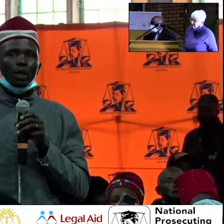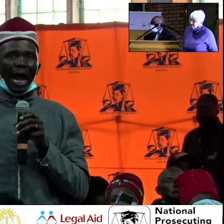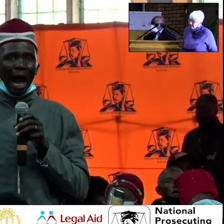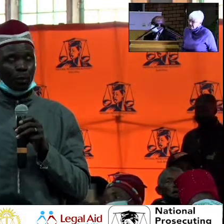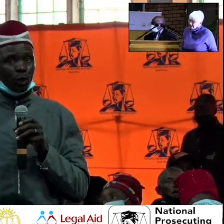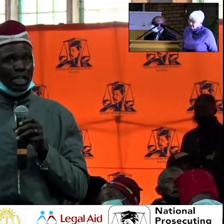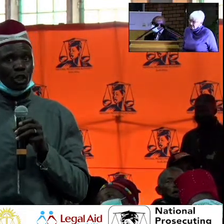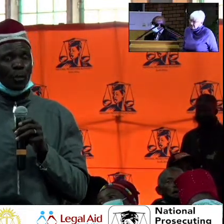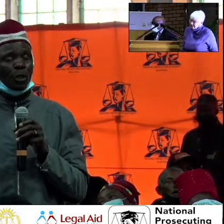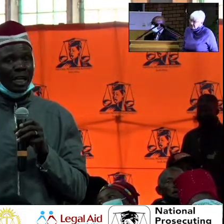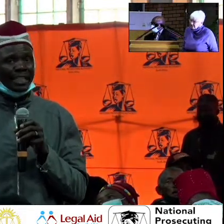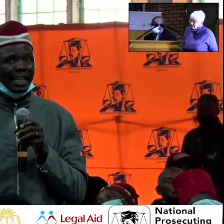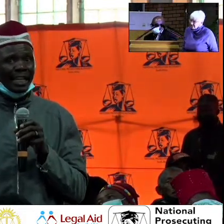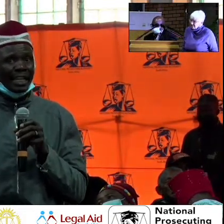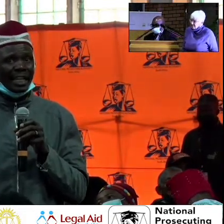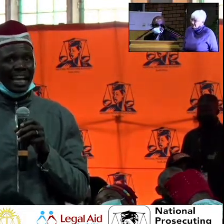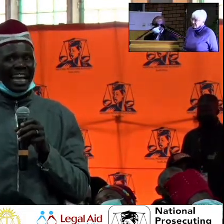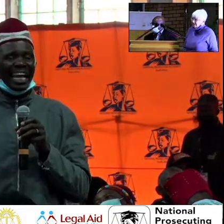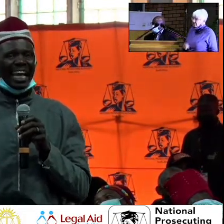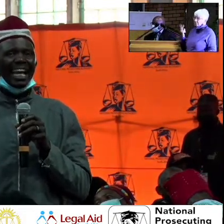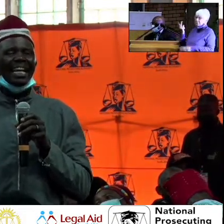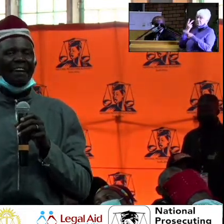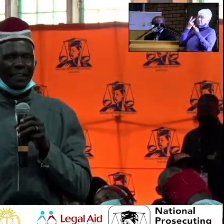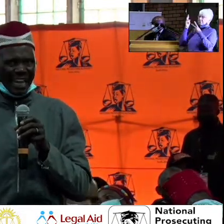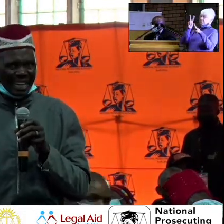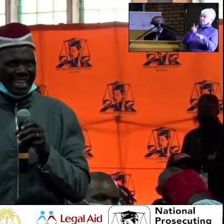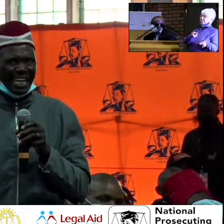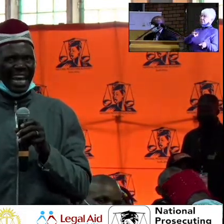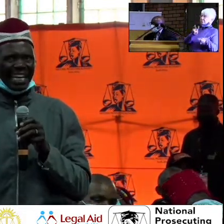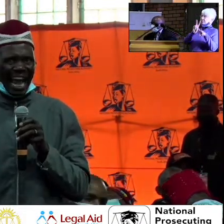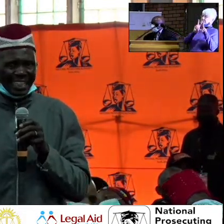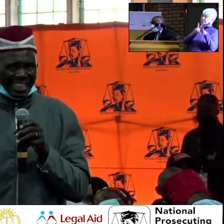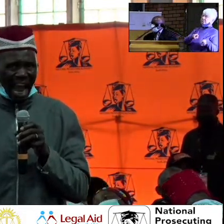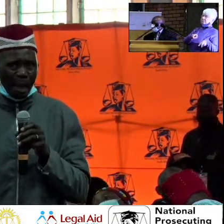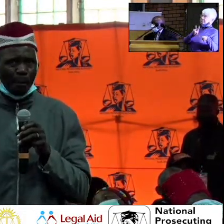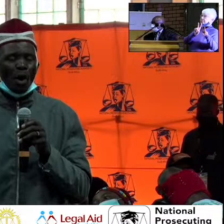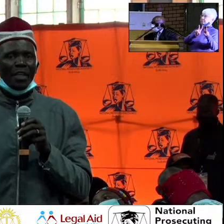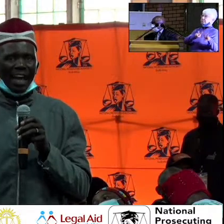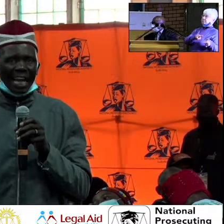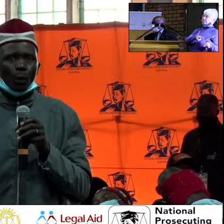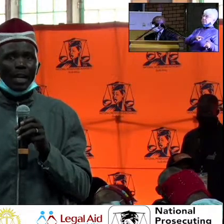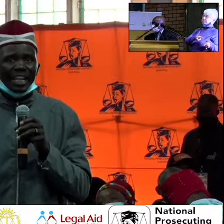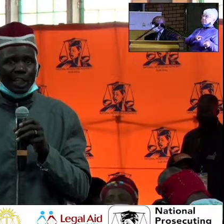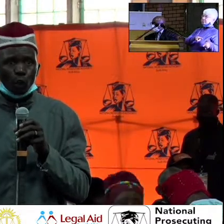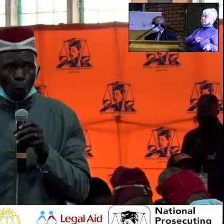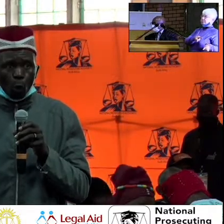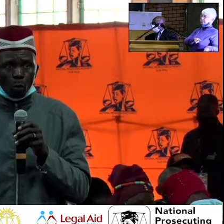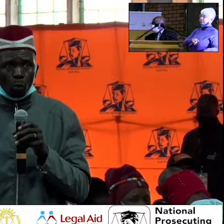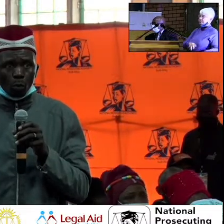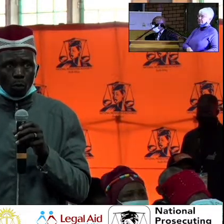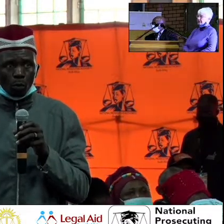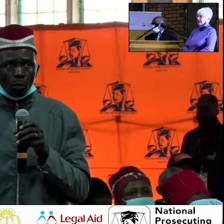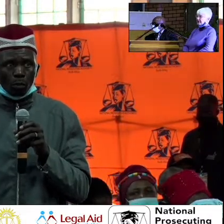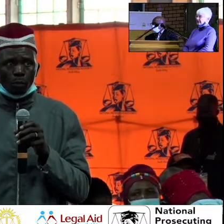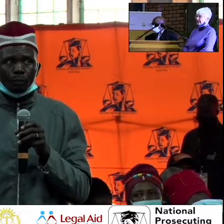You come to this community in a very right time that we need you.